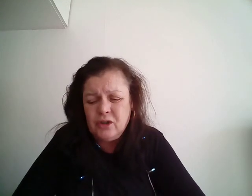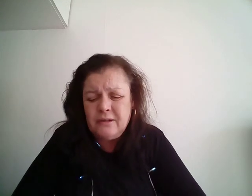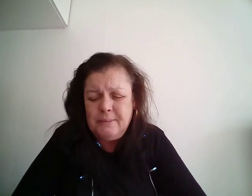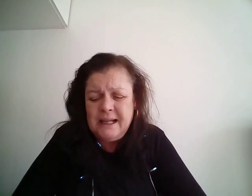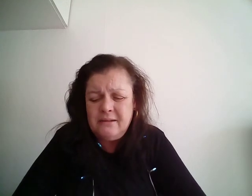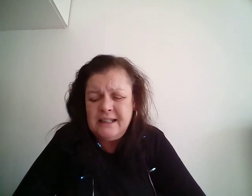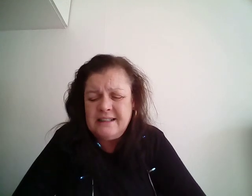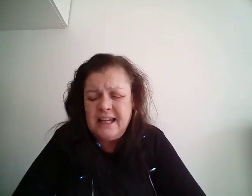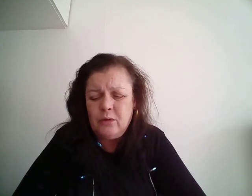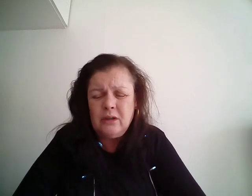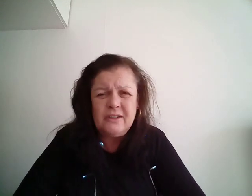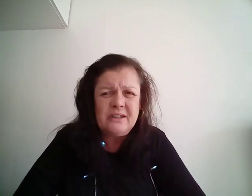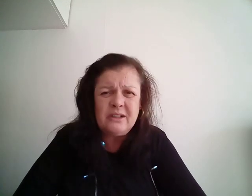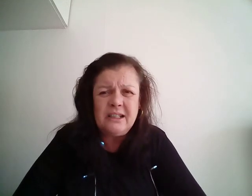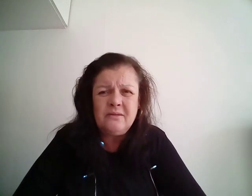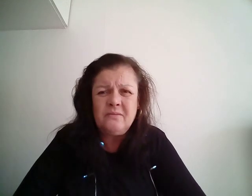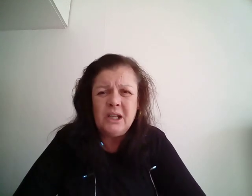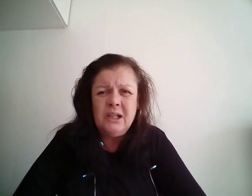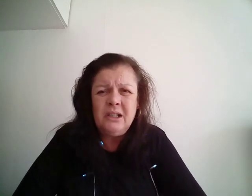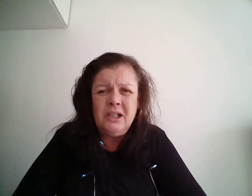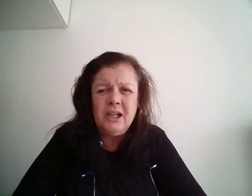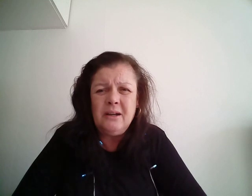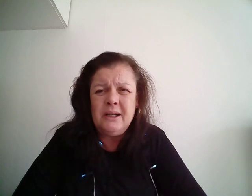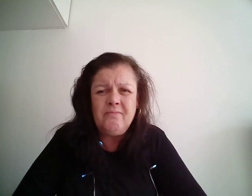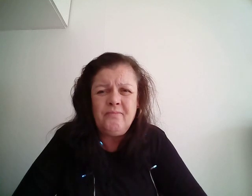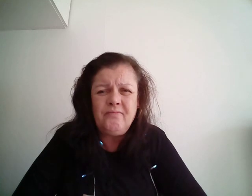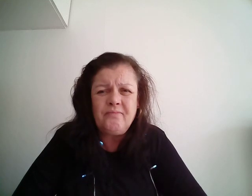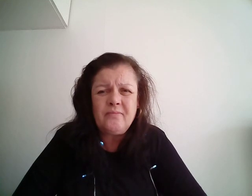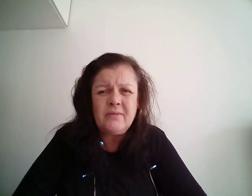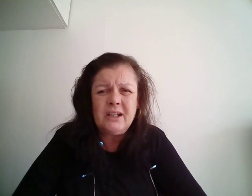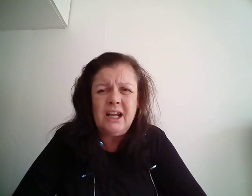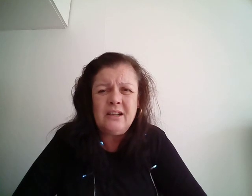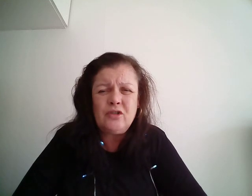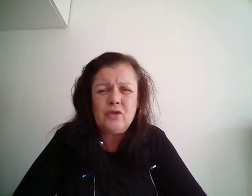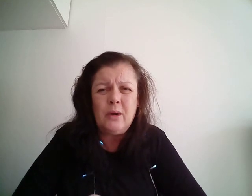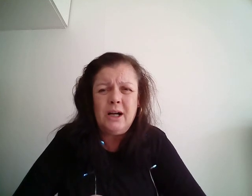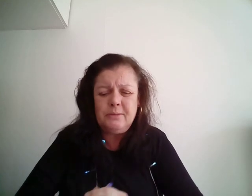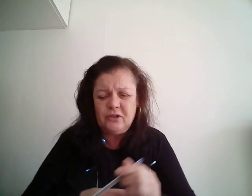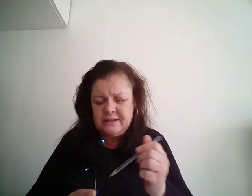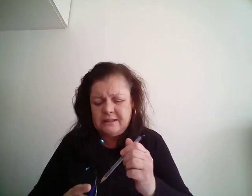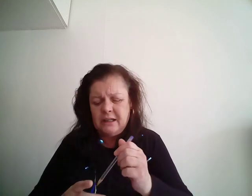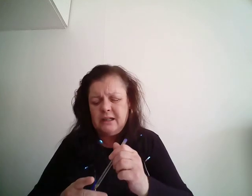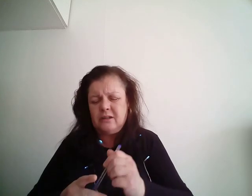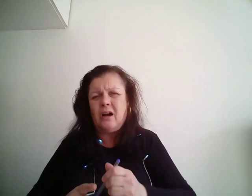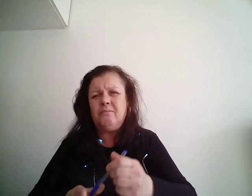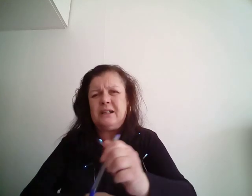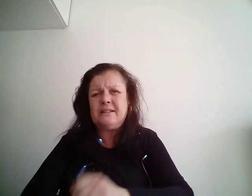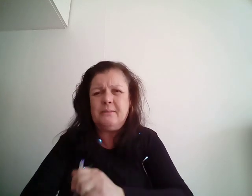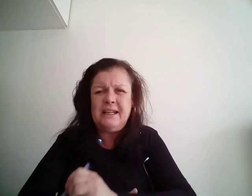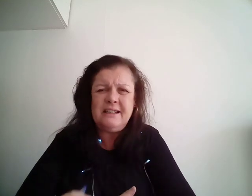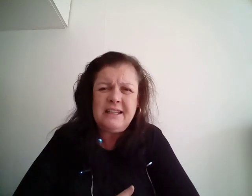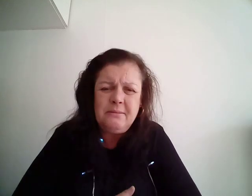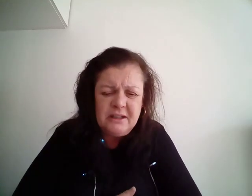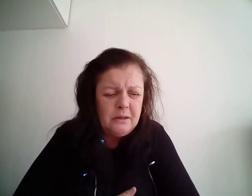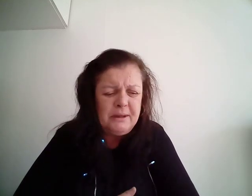sure about this, how all of a sudden, you know, Klaus Schwab has just gone, because, I mean, he seems to have been